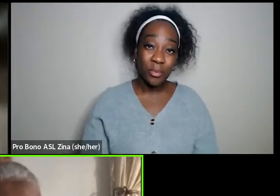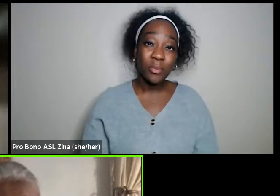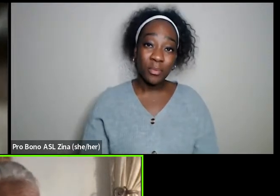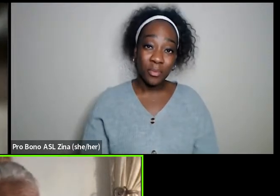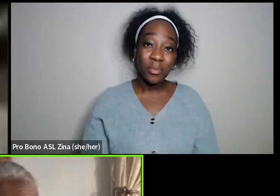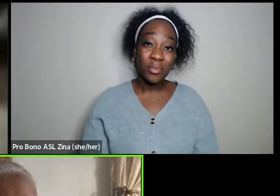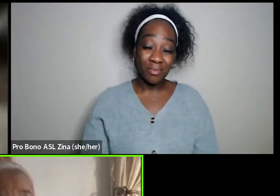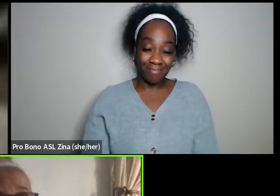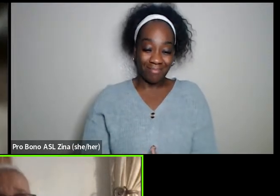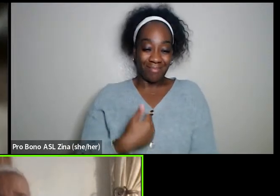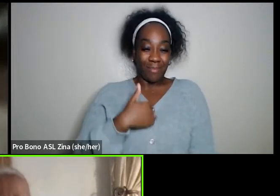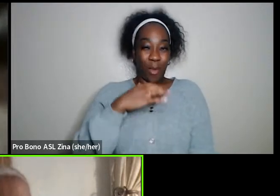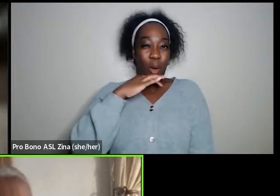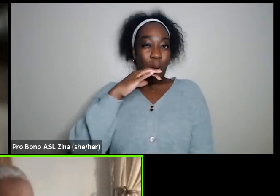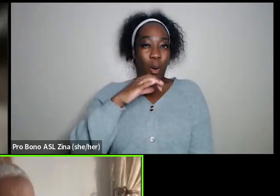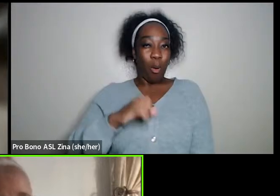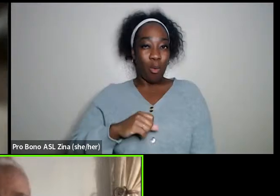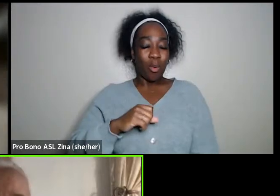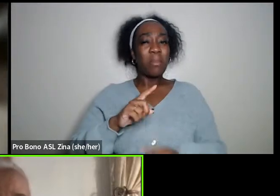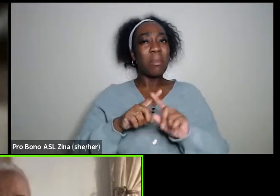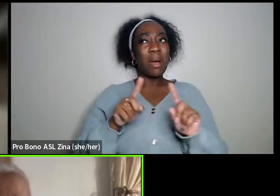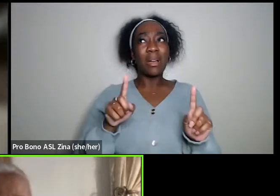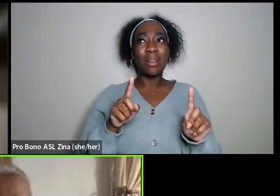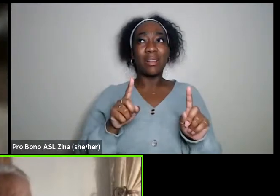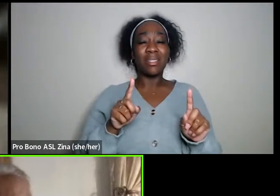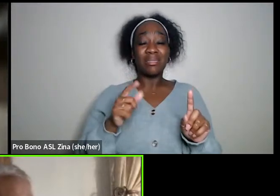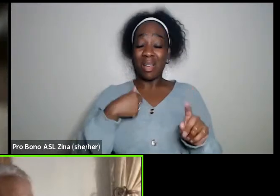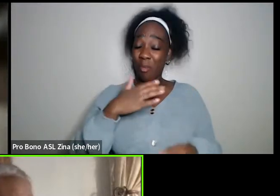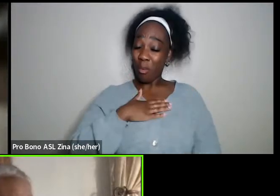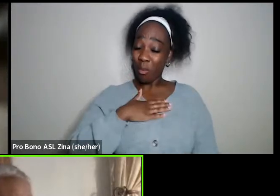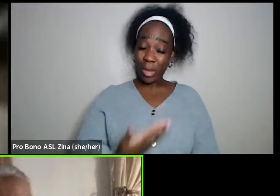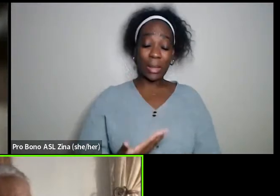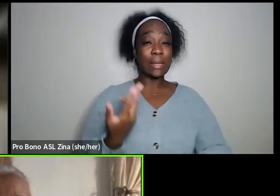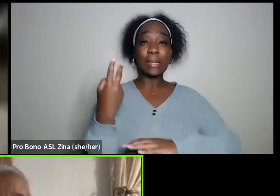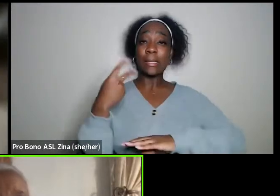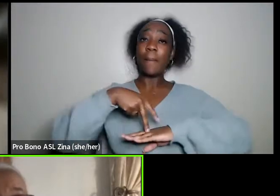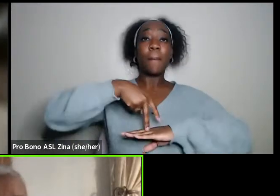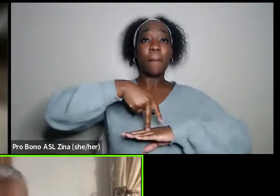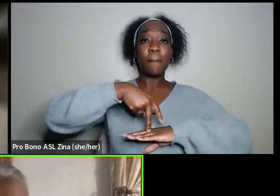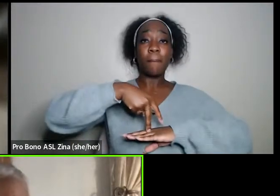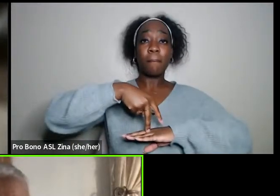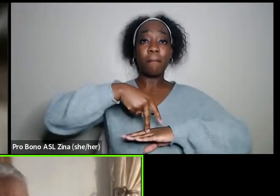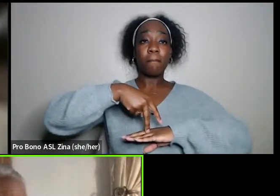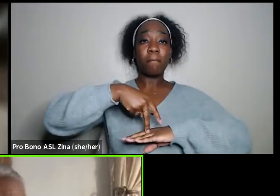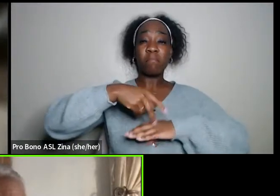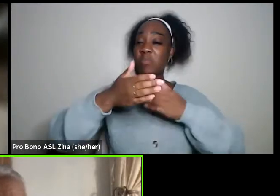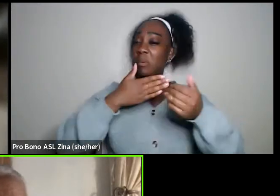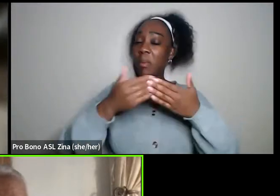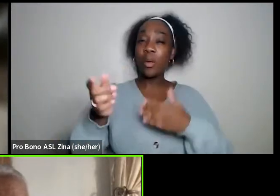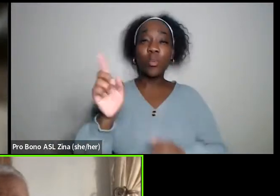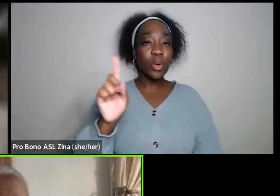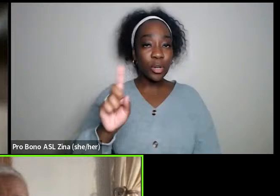I am, I would be very much willing to stand up wherever,